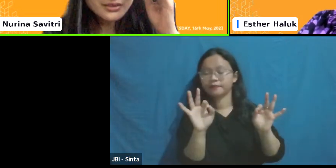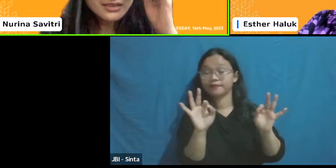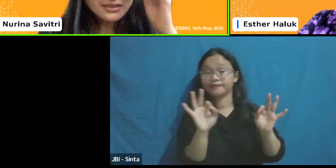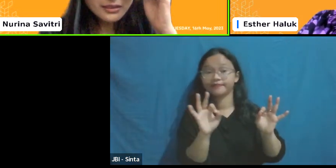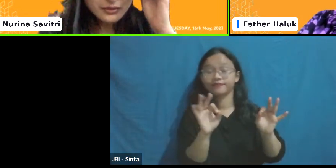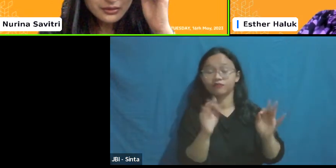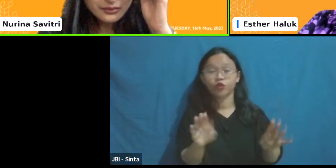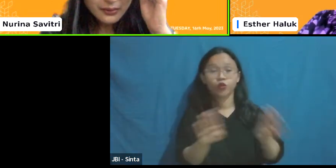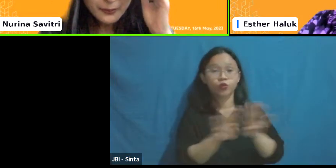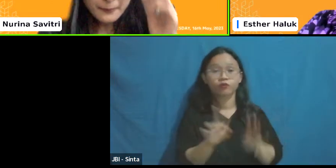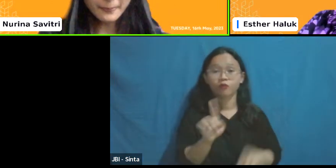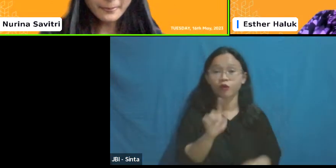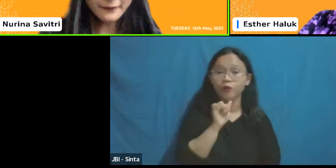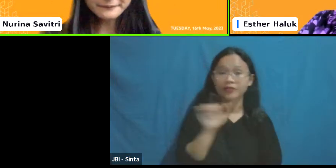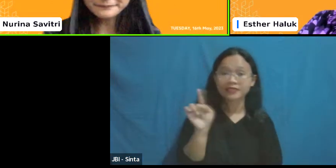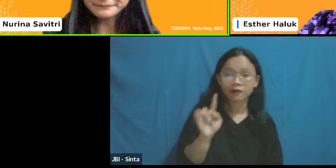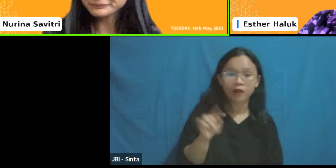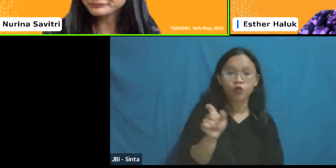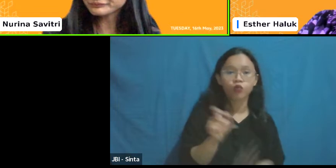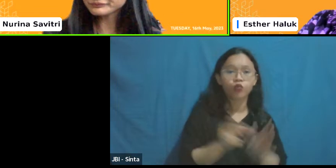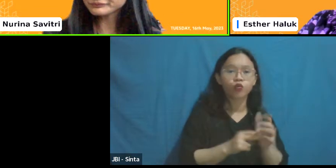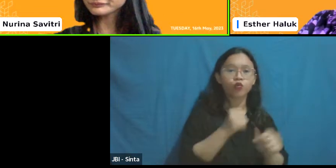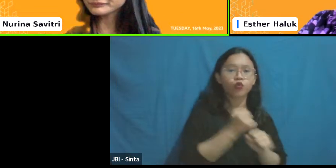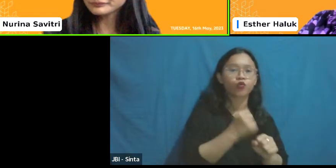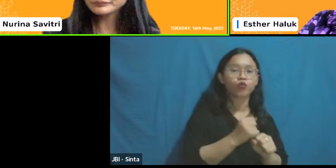for closing statement?